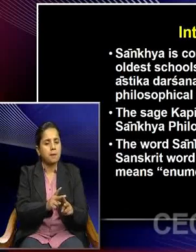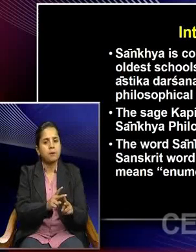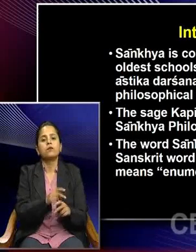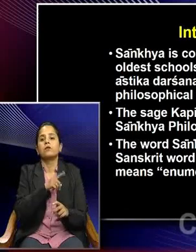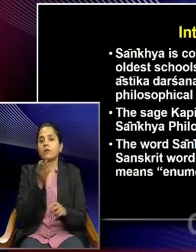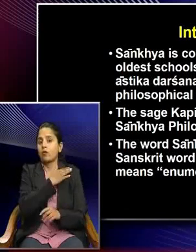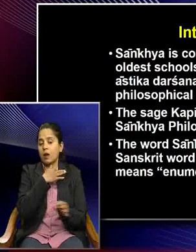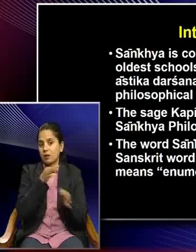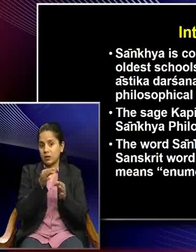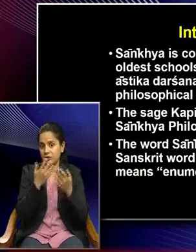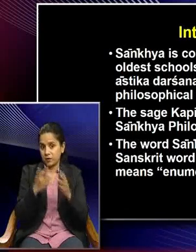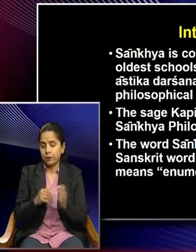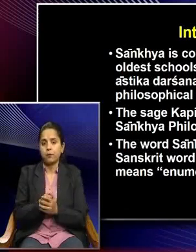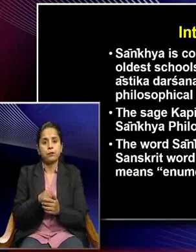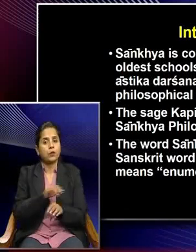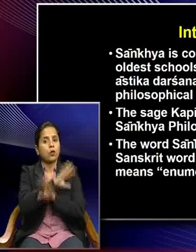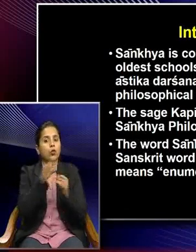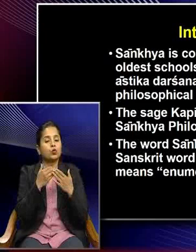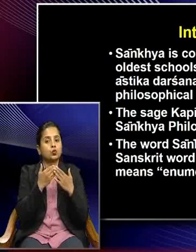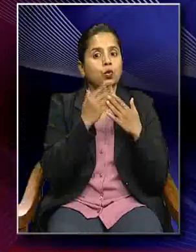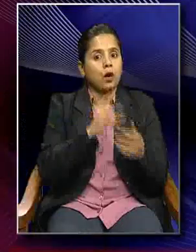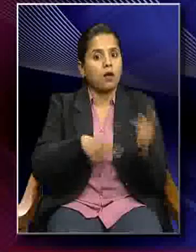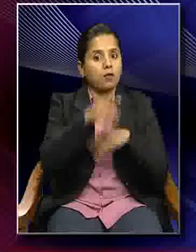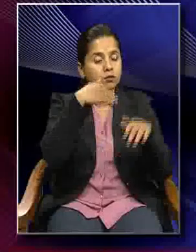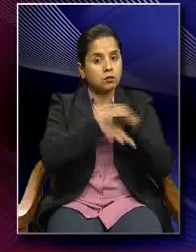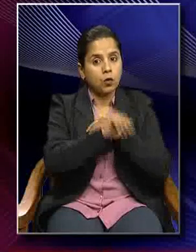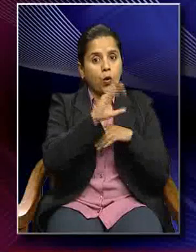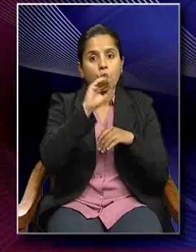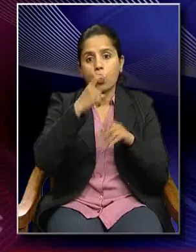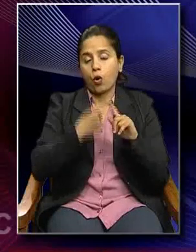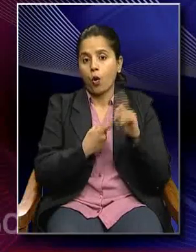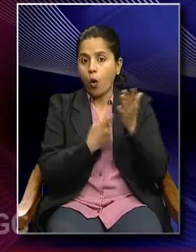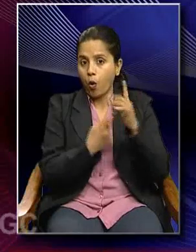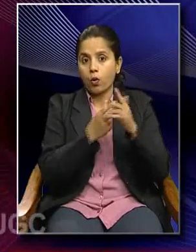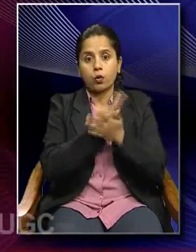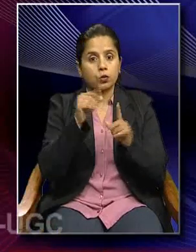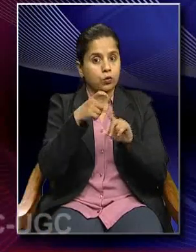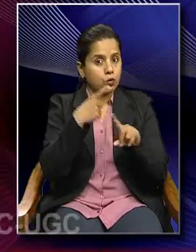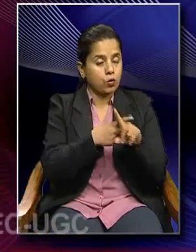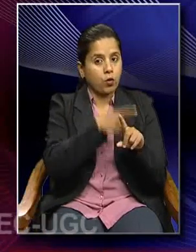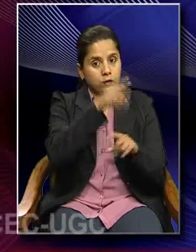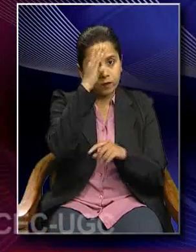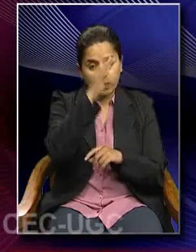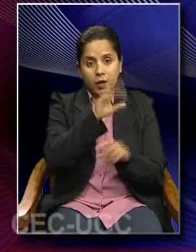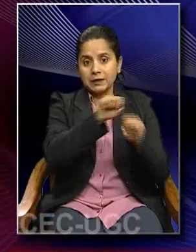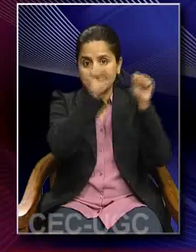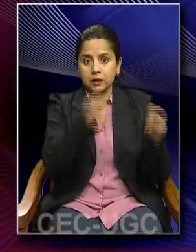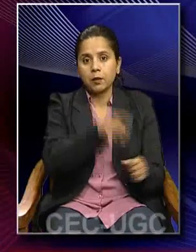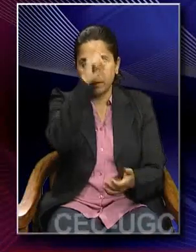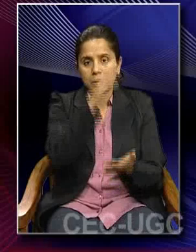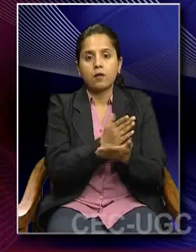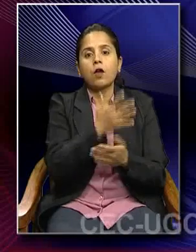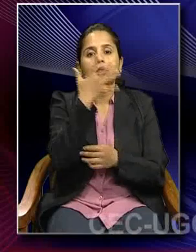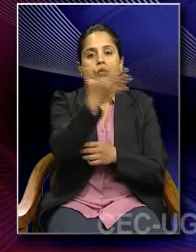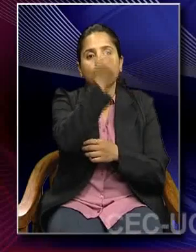mentioned that all the schools which fall under the orthodox philosophical systems believe in the